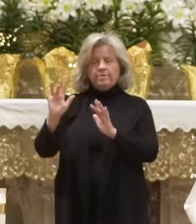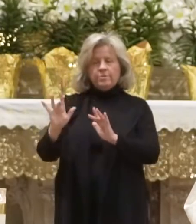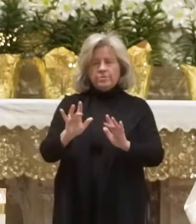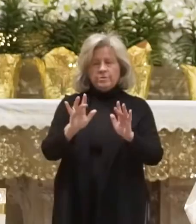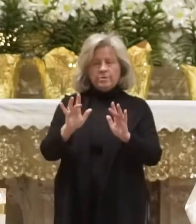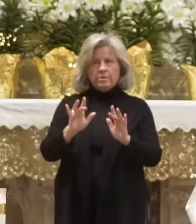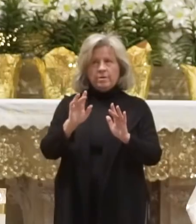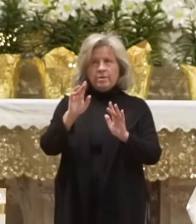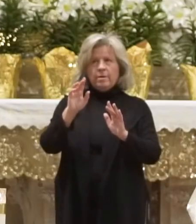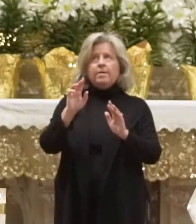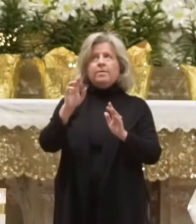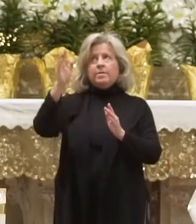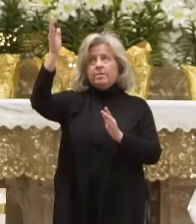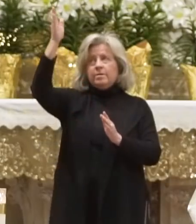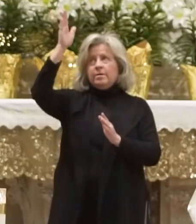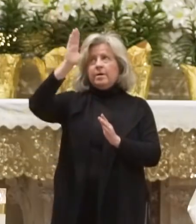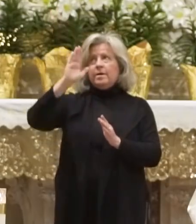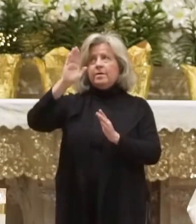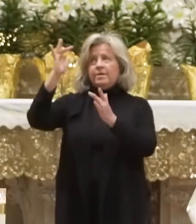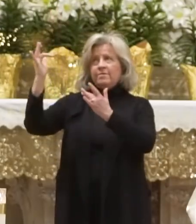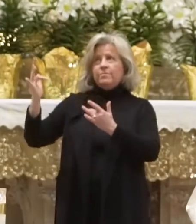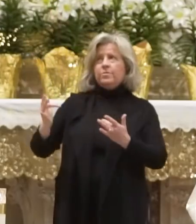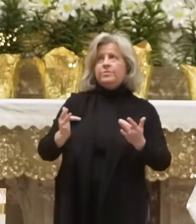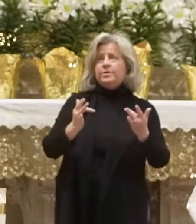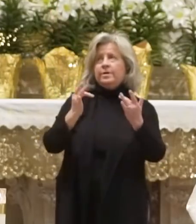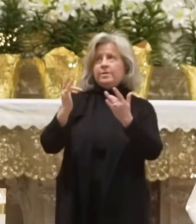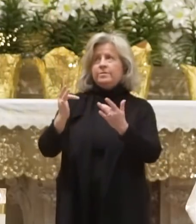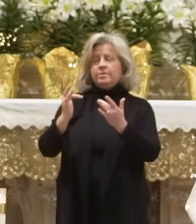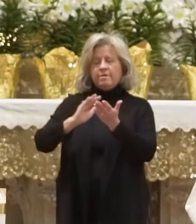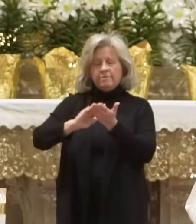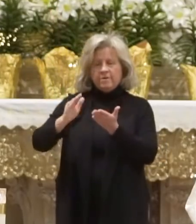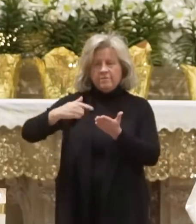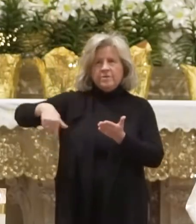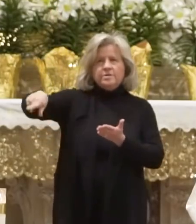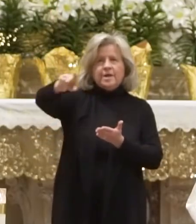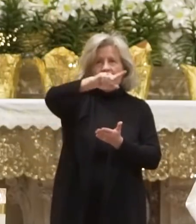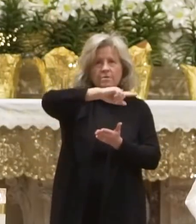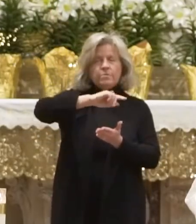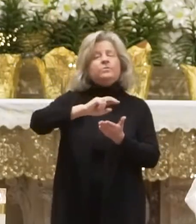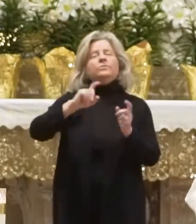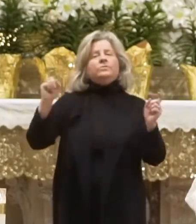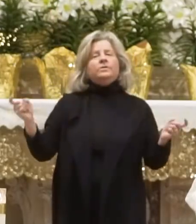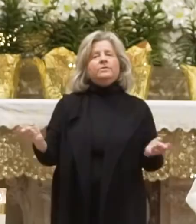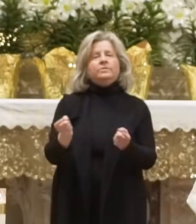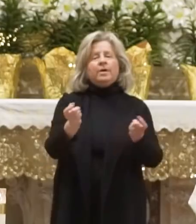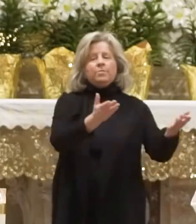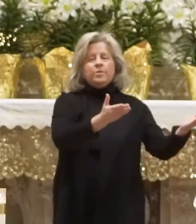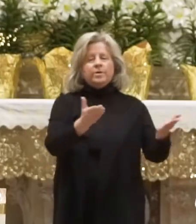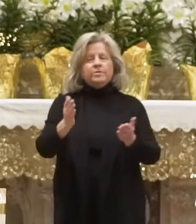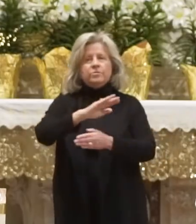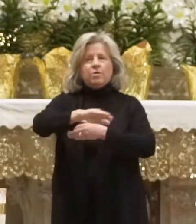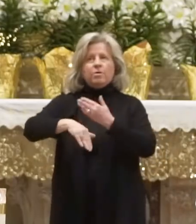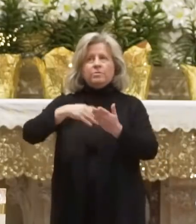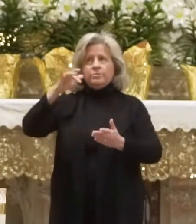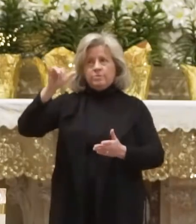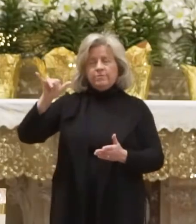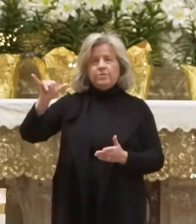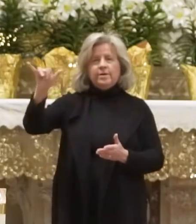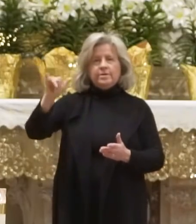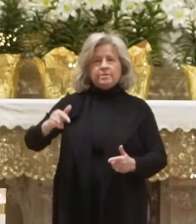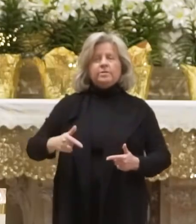And may Almighty God have mercy on us, forgive us our sins, and bring us all to everlasting